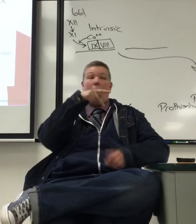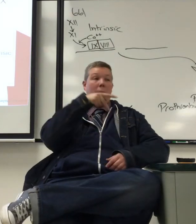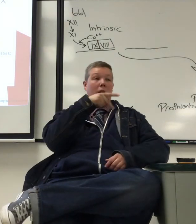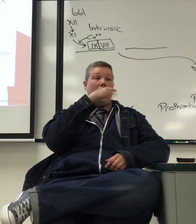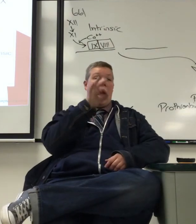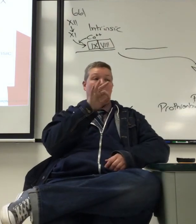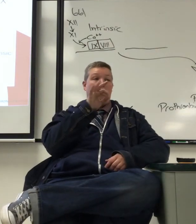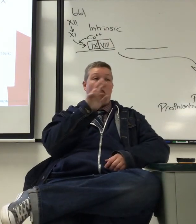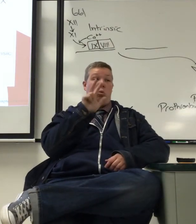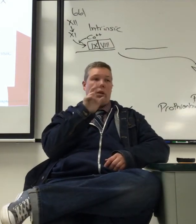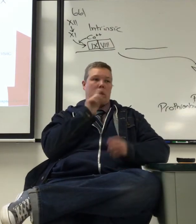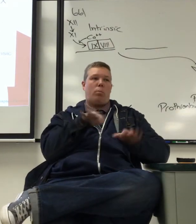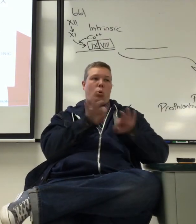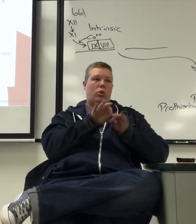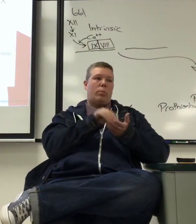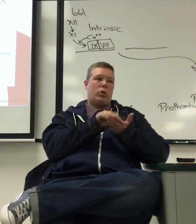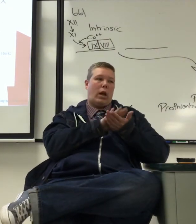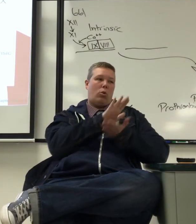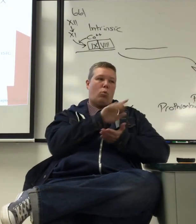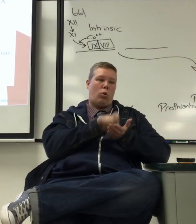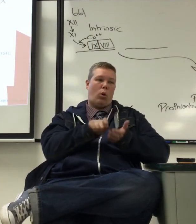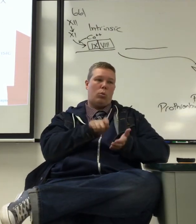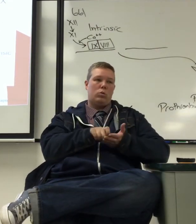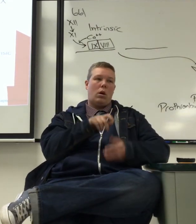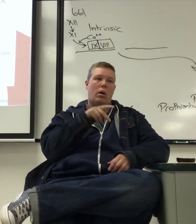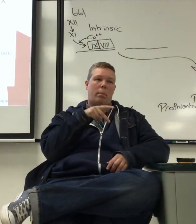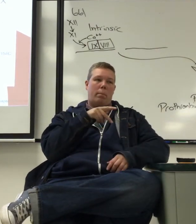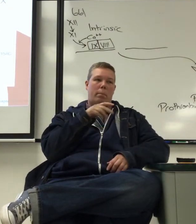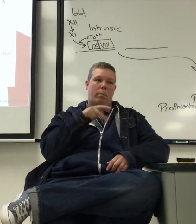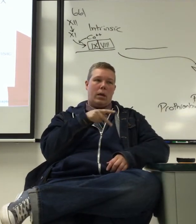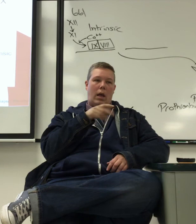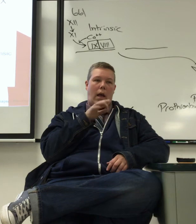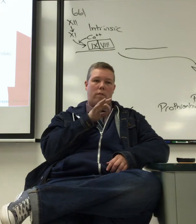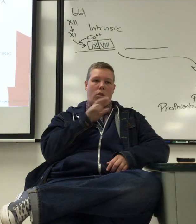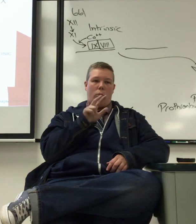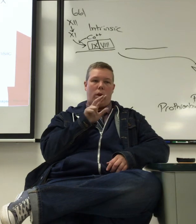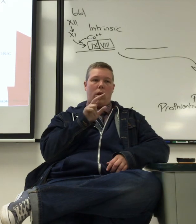factor 3, along with the calcium ions are needed for these processes.